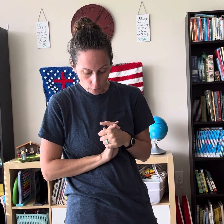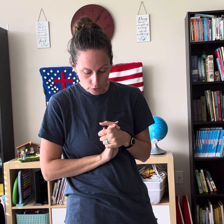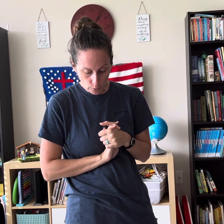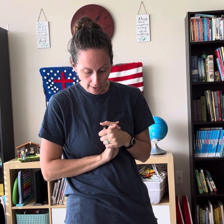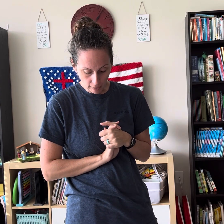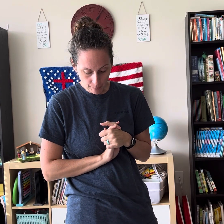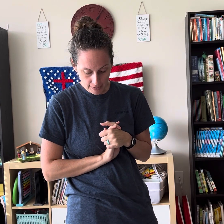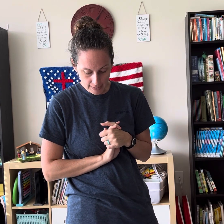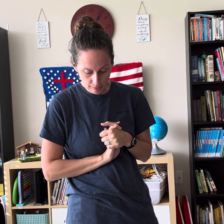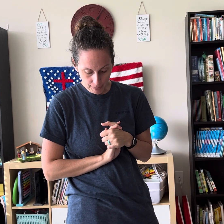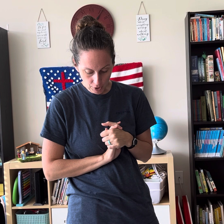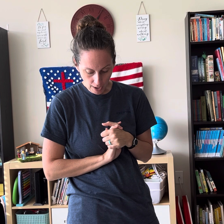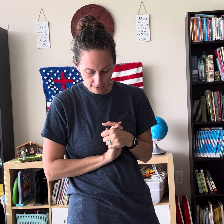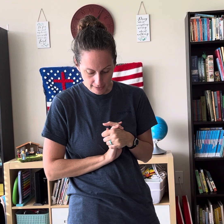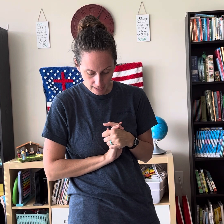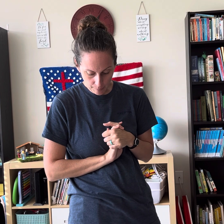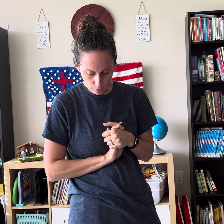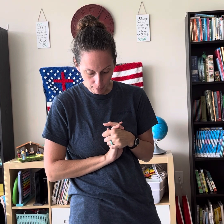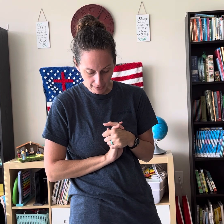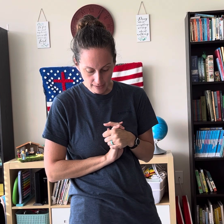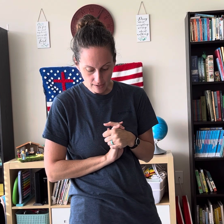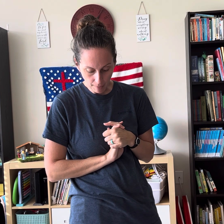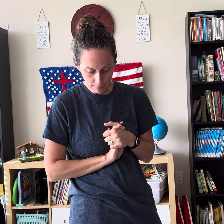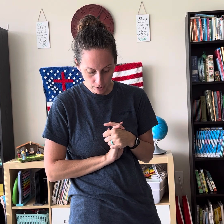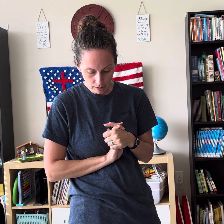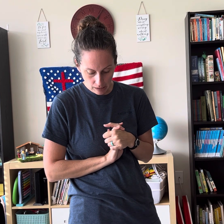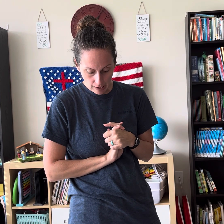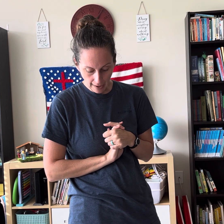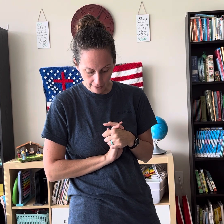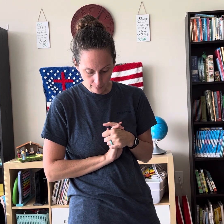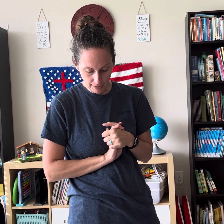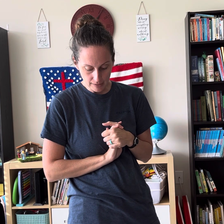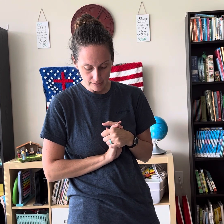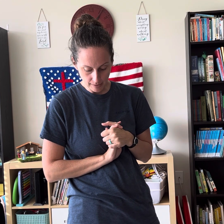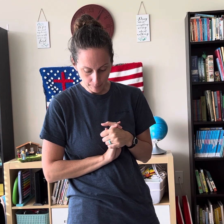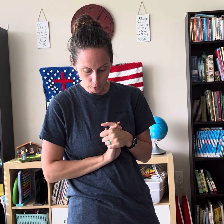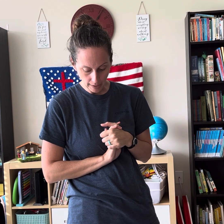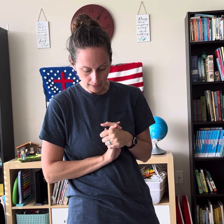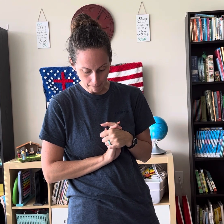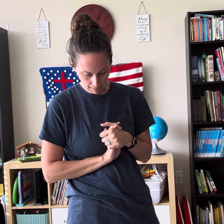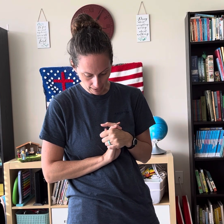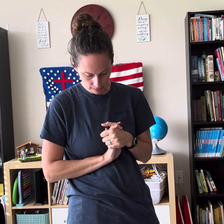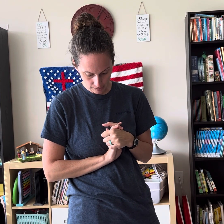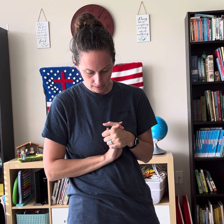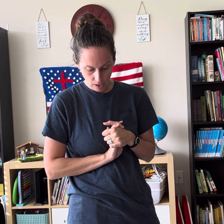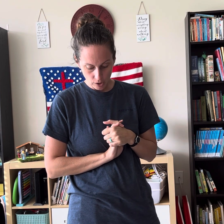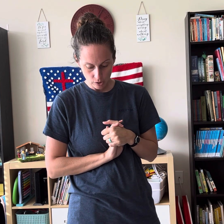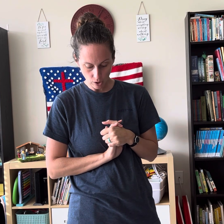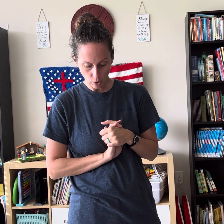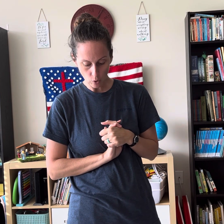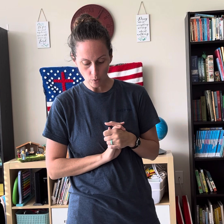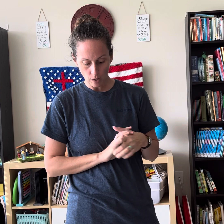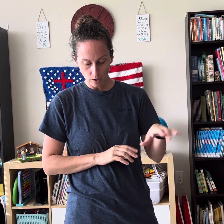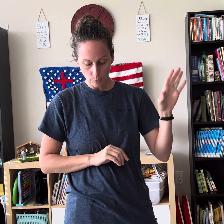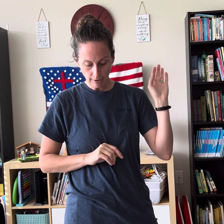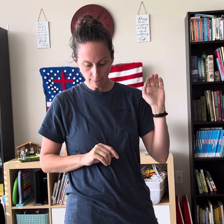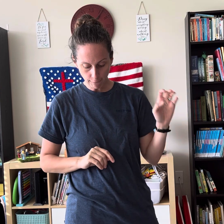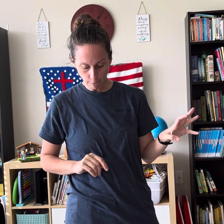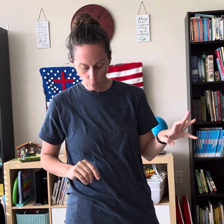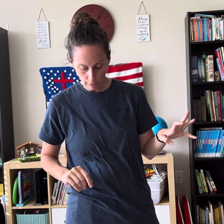four elements in the periodic table by number, element, symbol, and mass? So we have 4